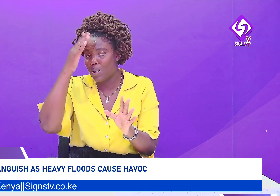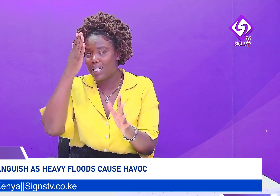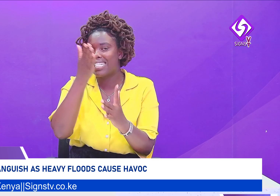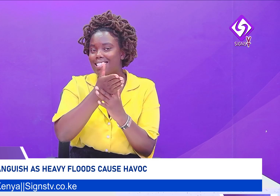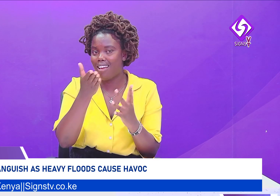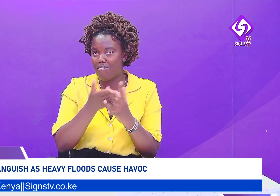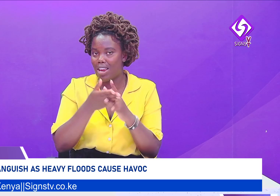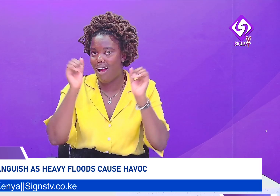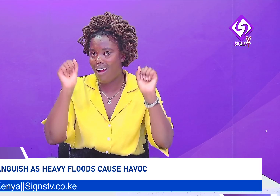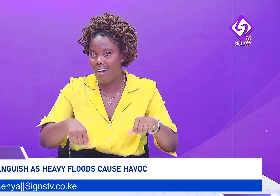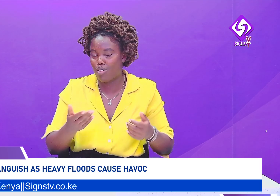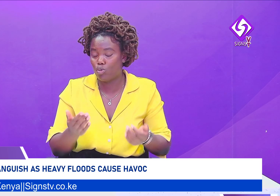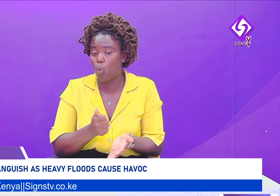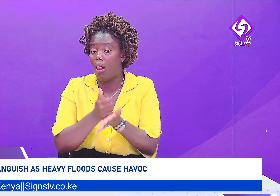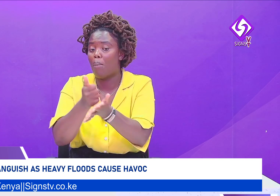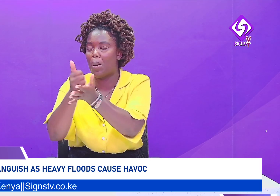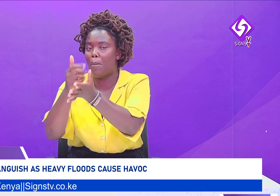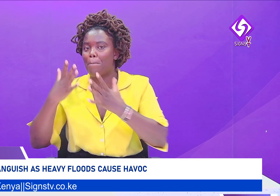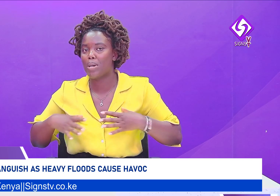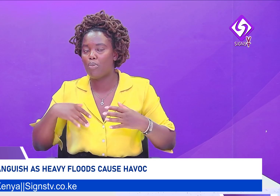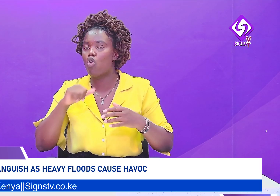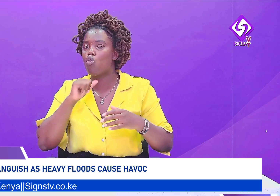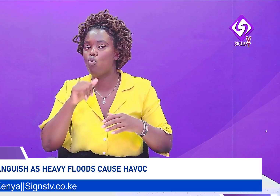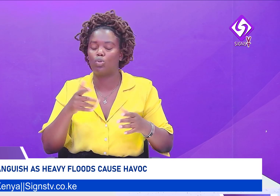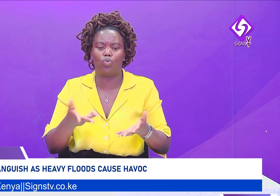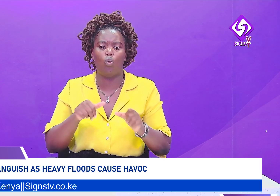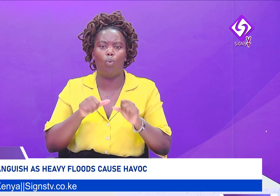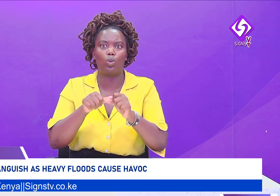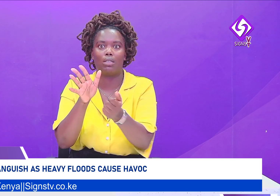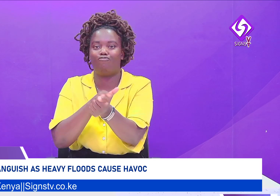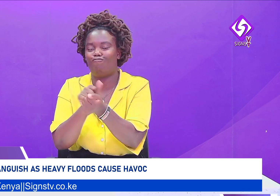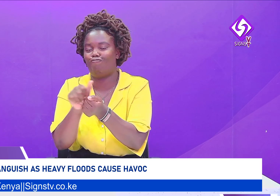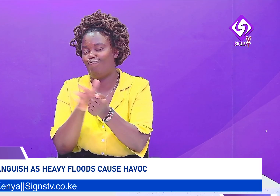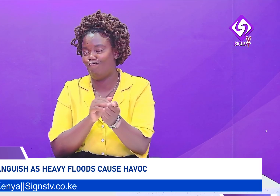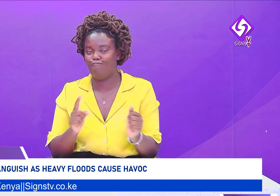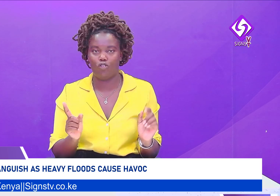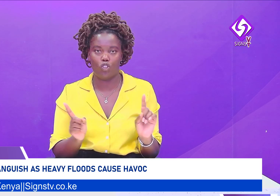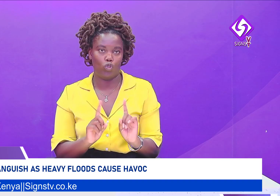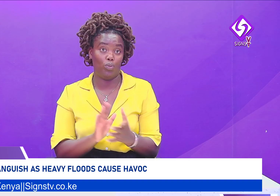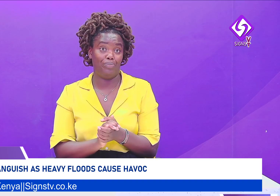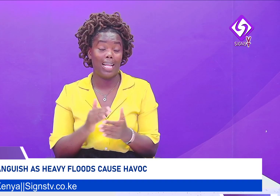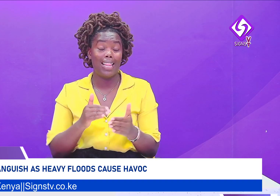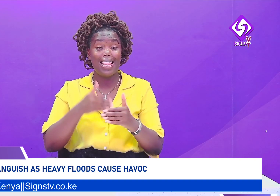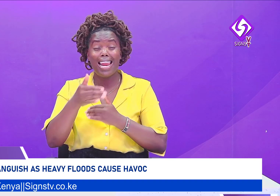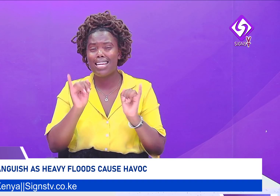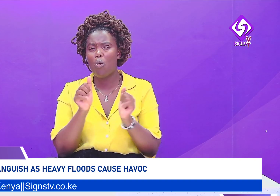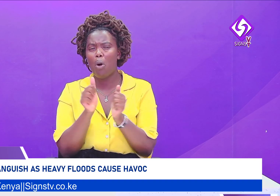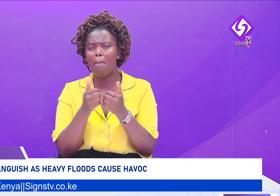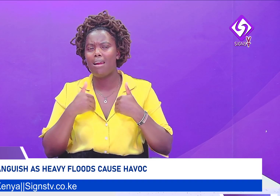the government is going to intervene and help the people living in those areas. On to